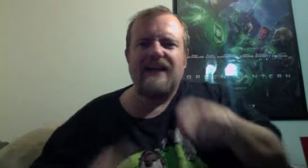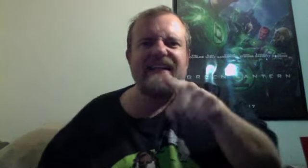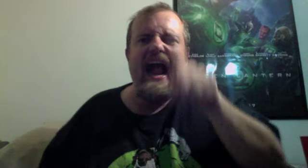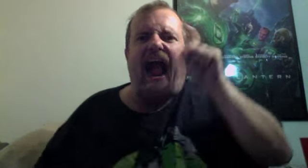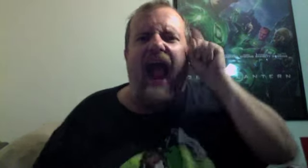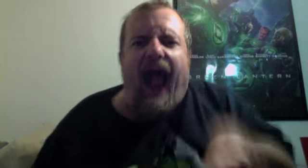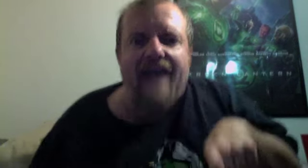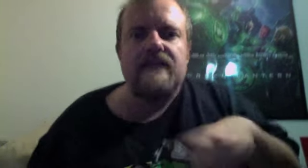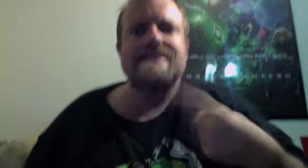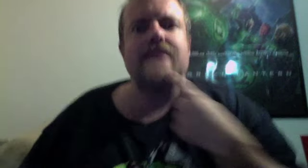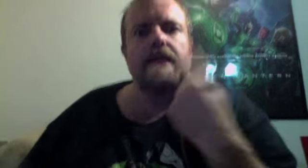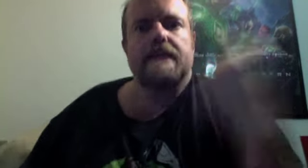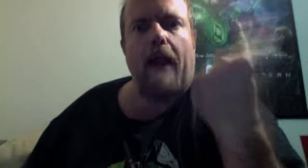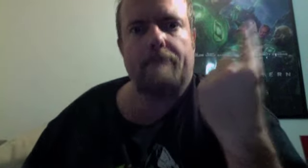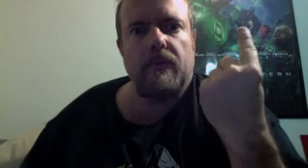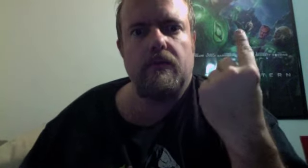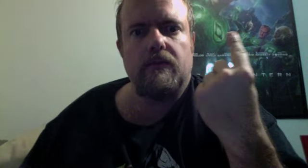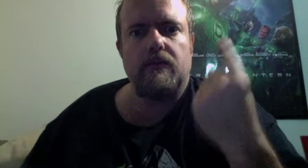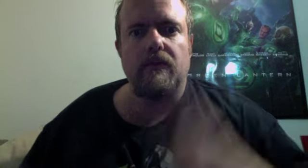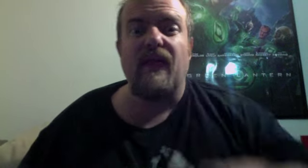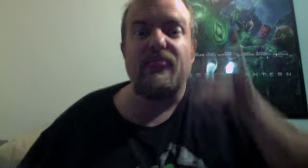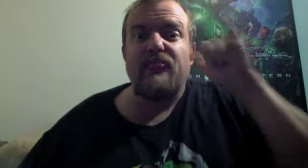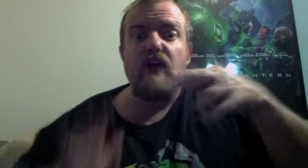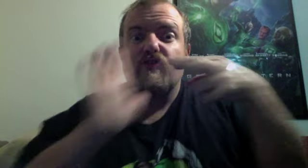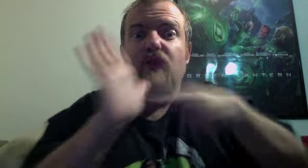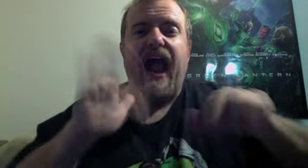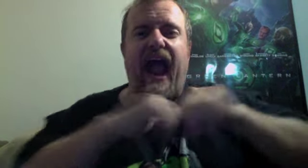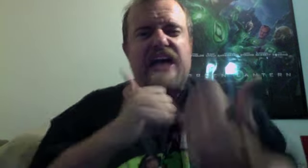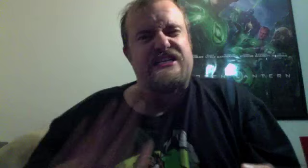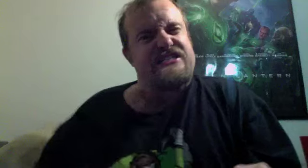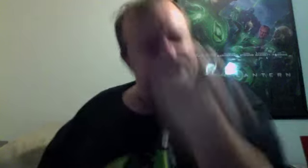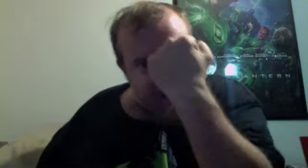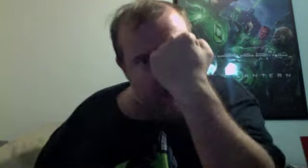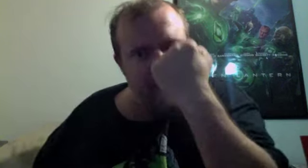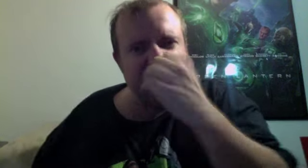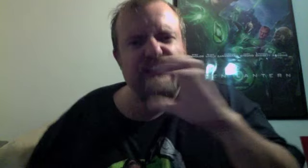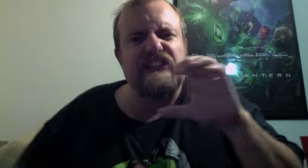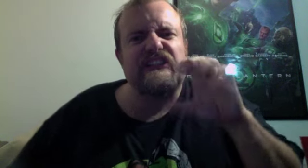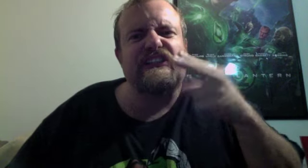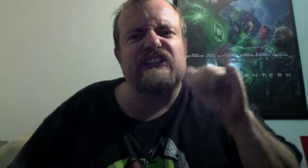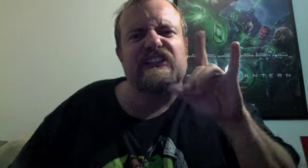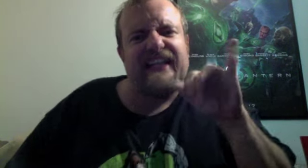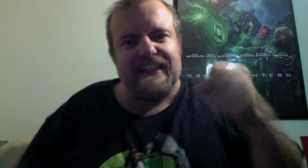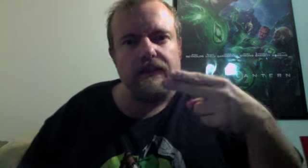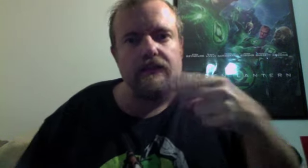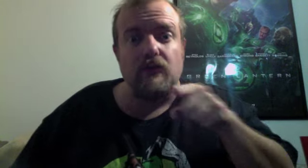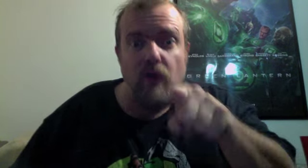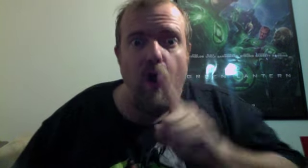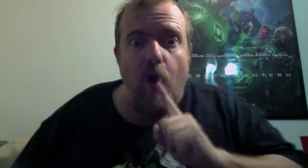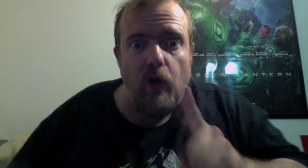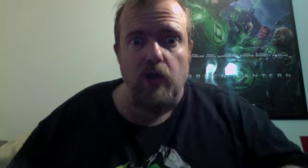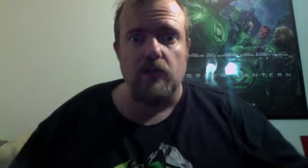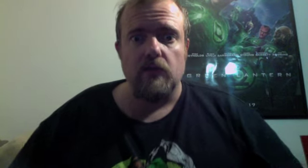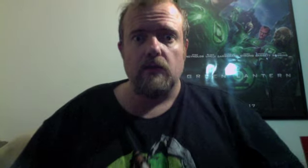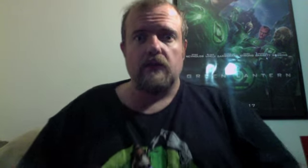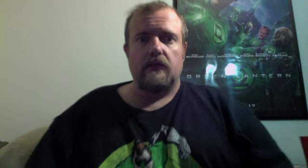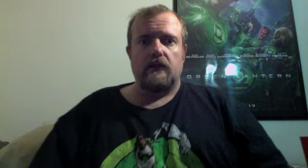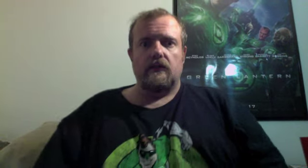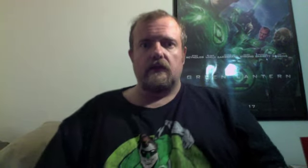you have to try Dragon. It's helped millions of people, like Vicky. who wanted to improve her grandson's life by helping him do better in